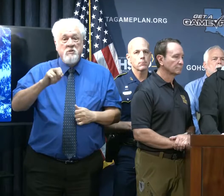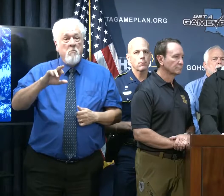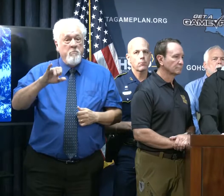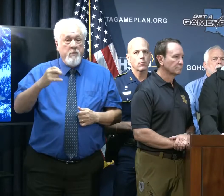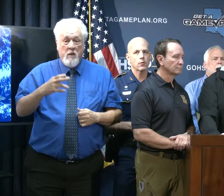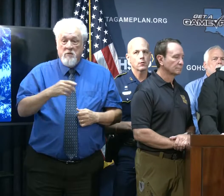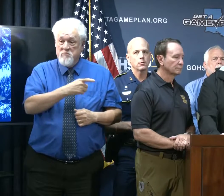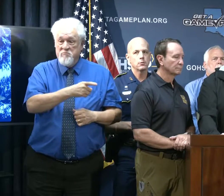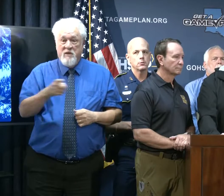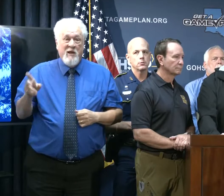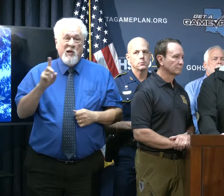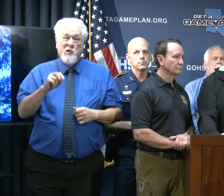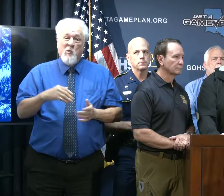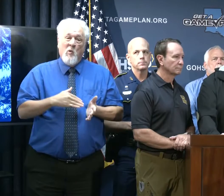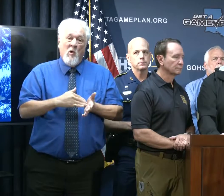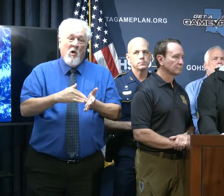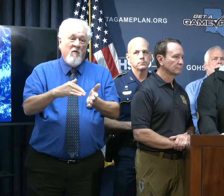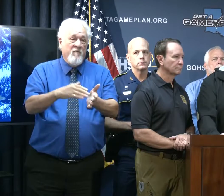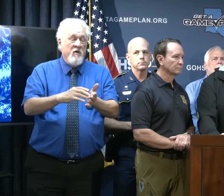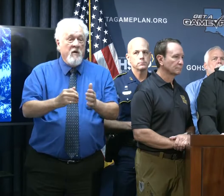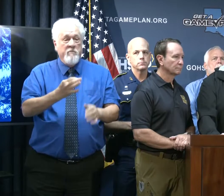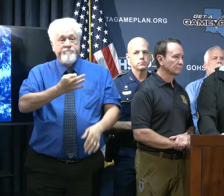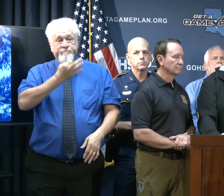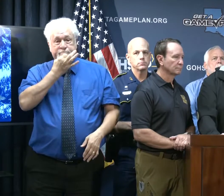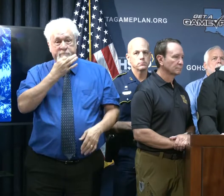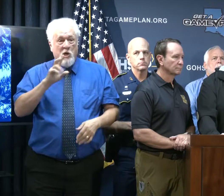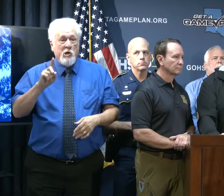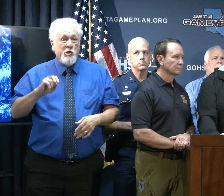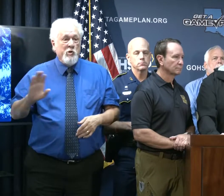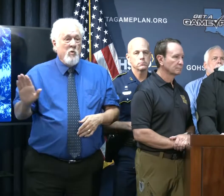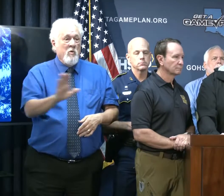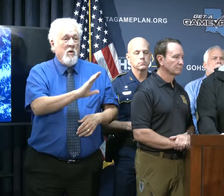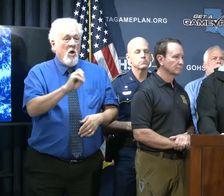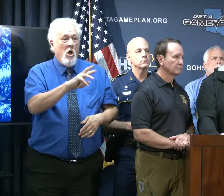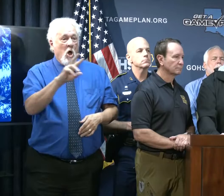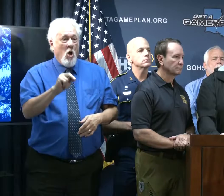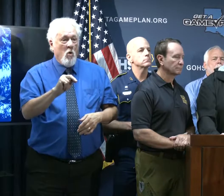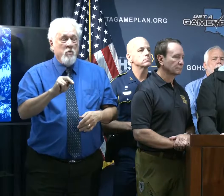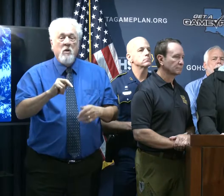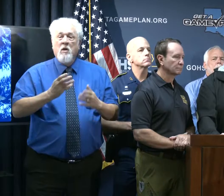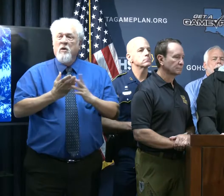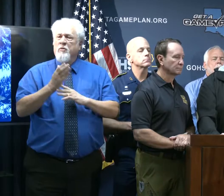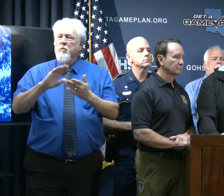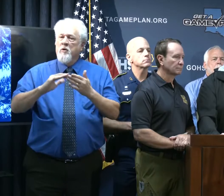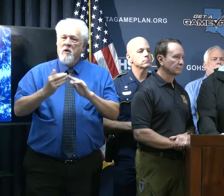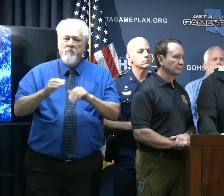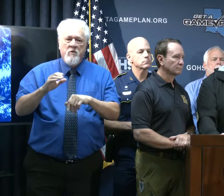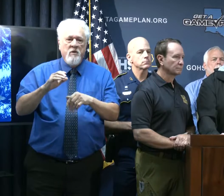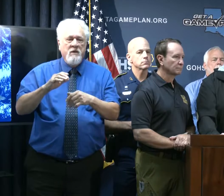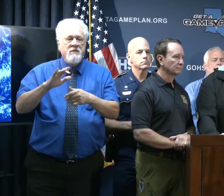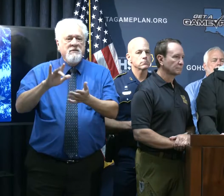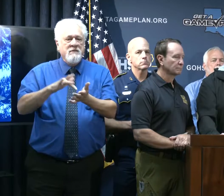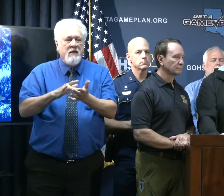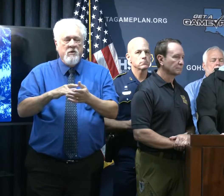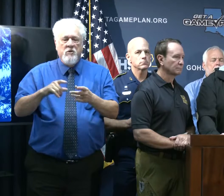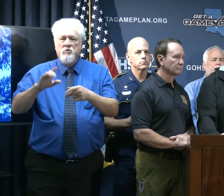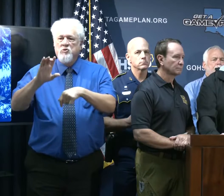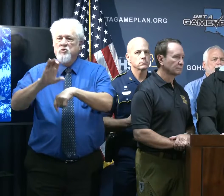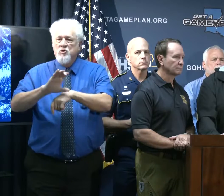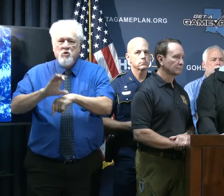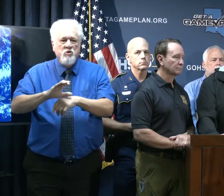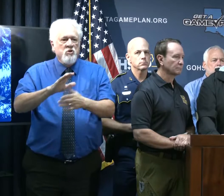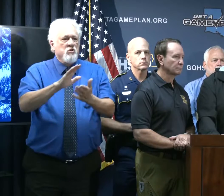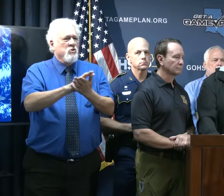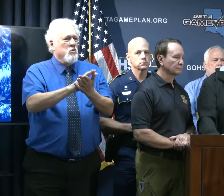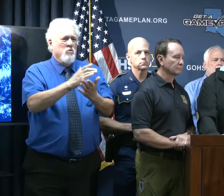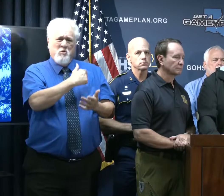do it so often, and they're so good at it, they do sheltering on their own through the community centers and the churches and the schools is the first stage. But